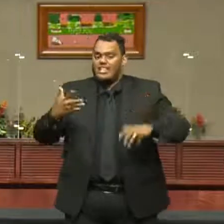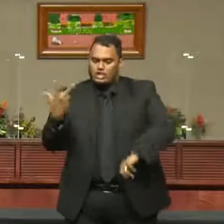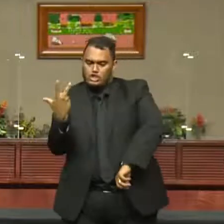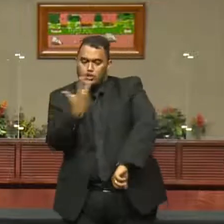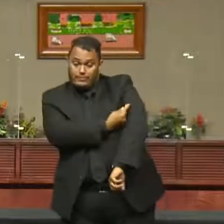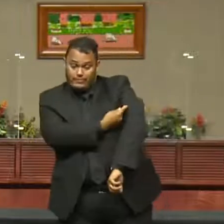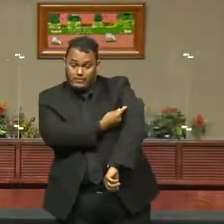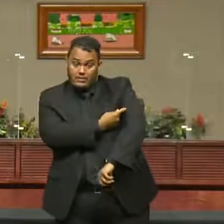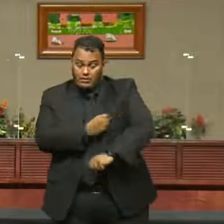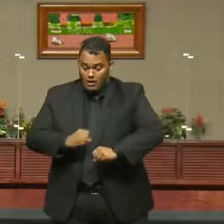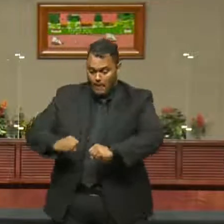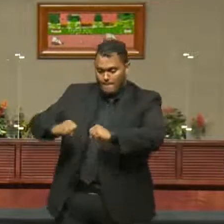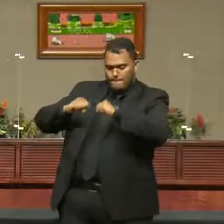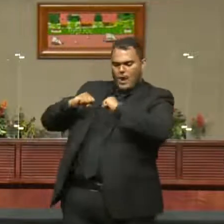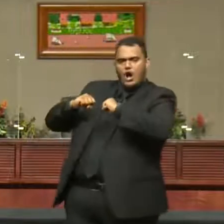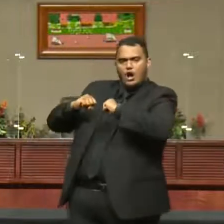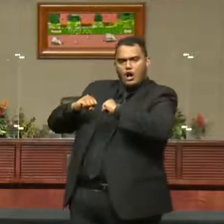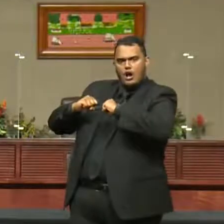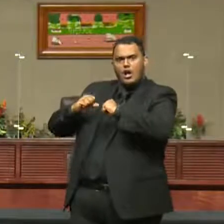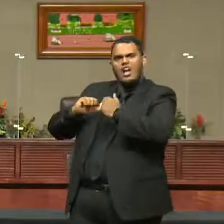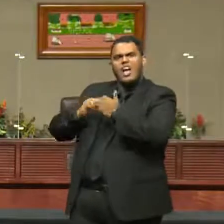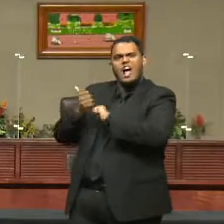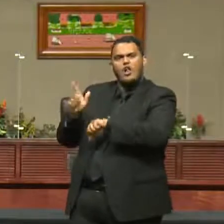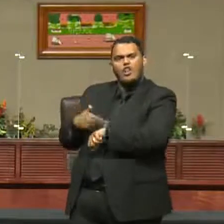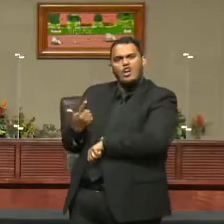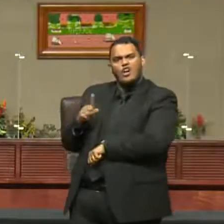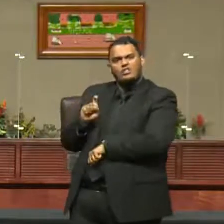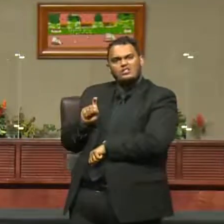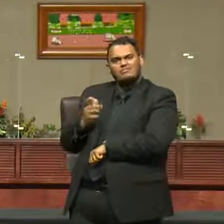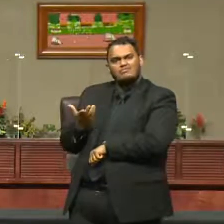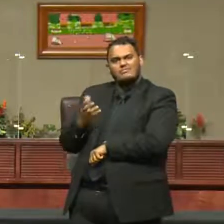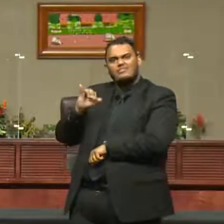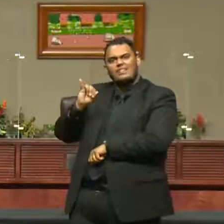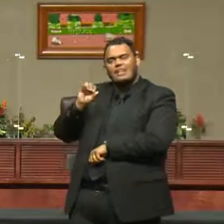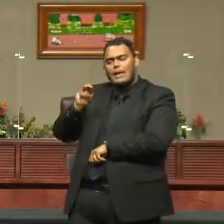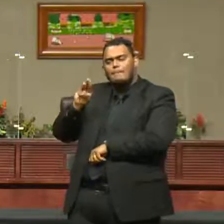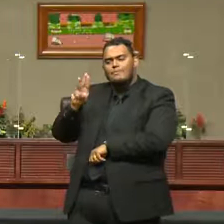is still out because we only been vaccinated since, December.